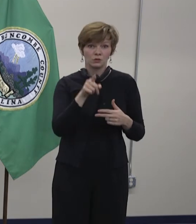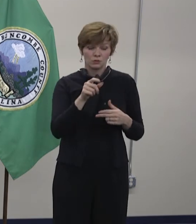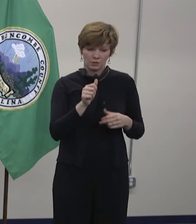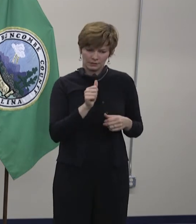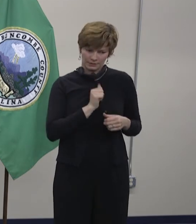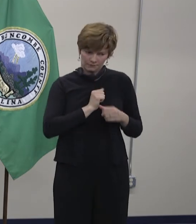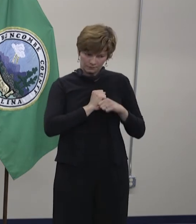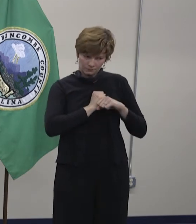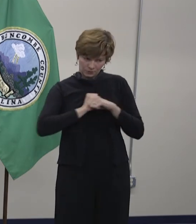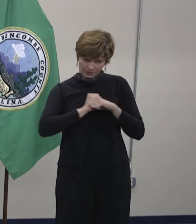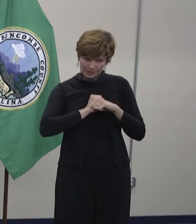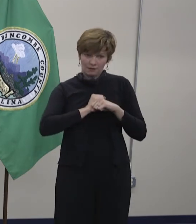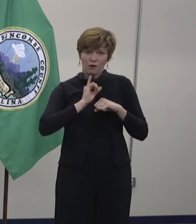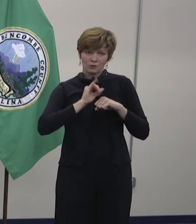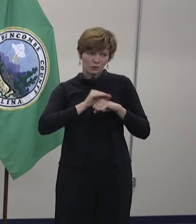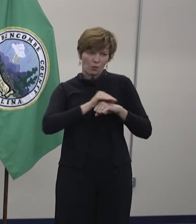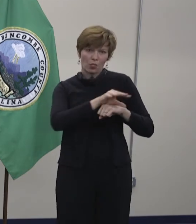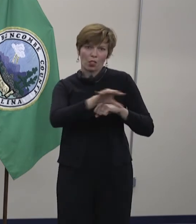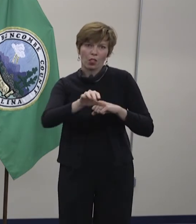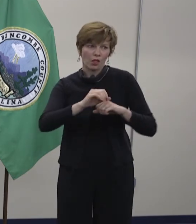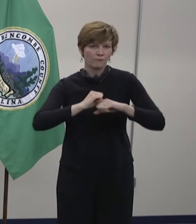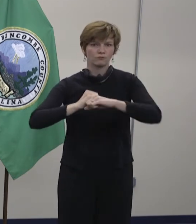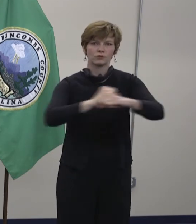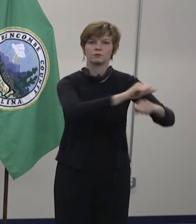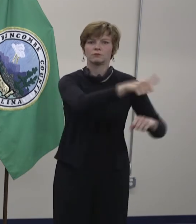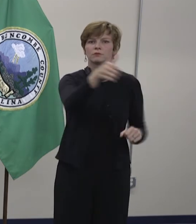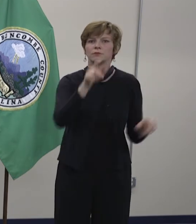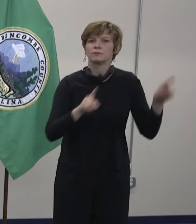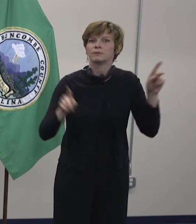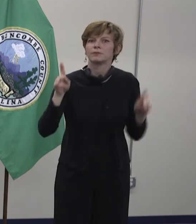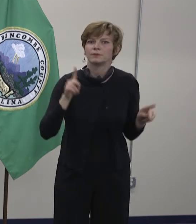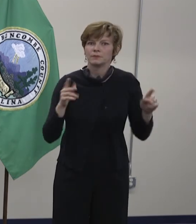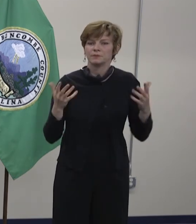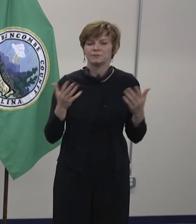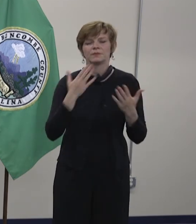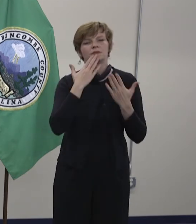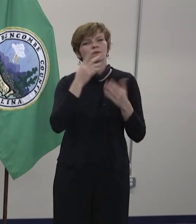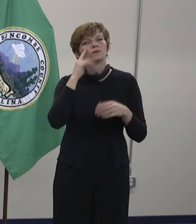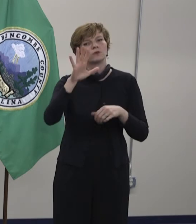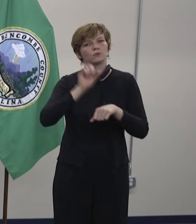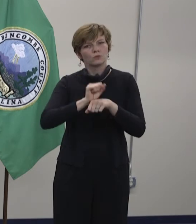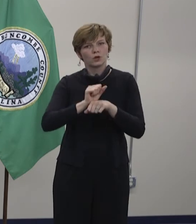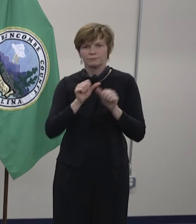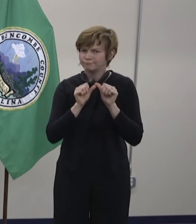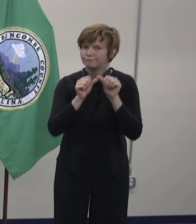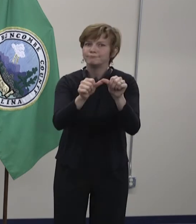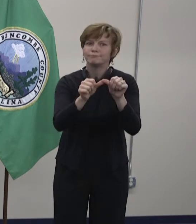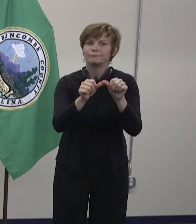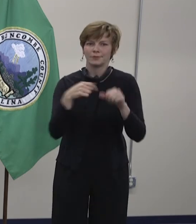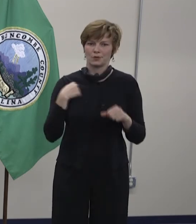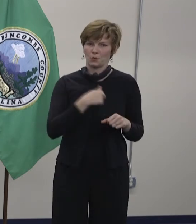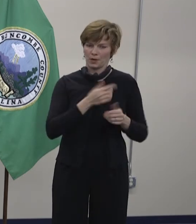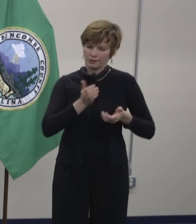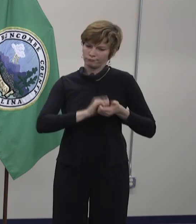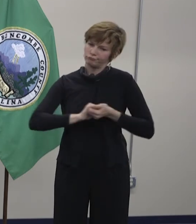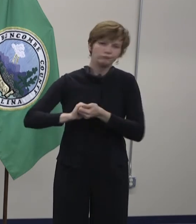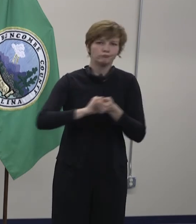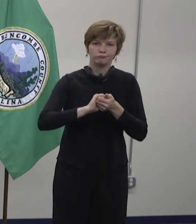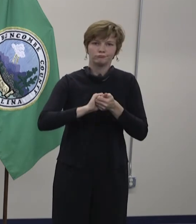others. Thank you for your hard work and efforts so far. Keep it up. We are in this